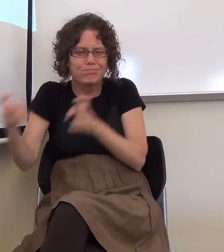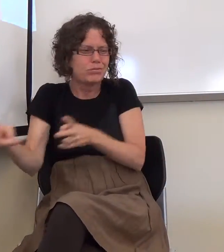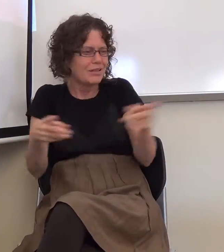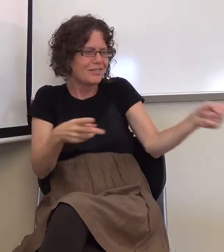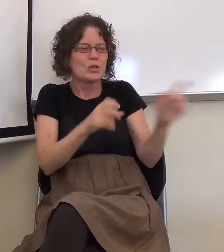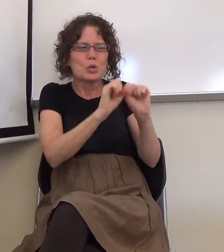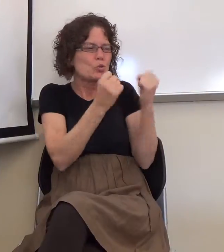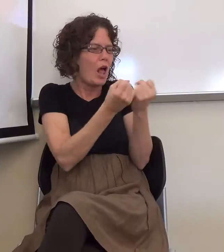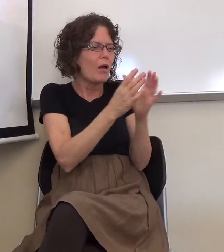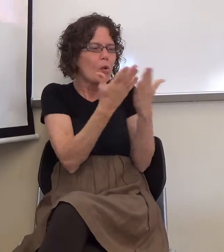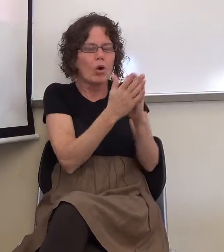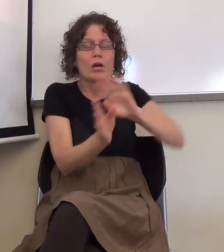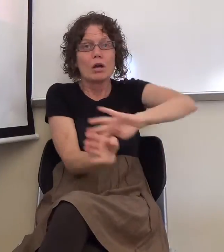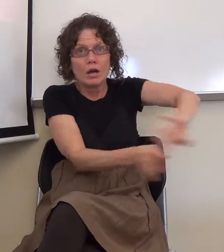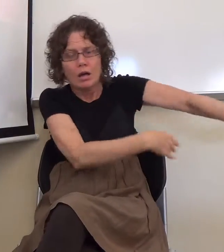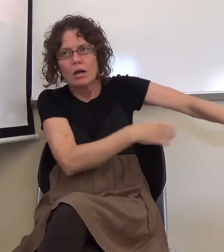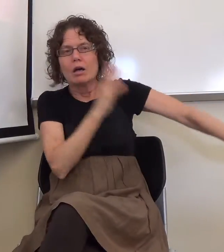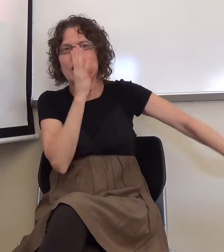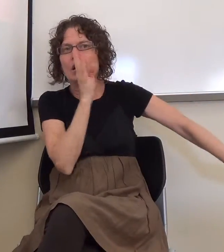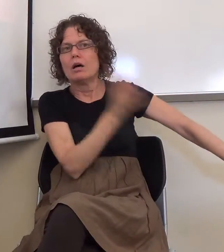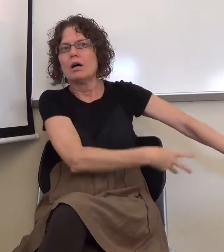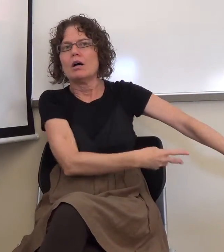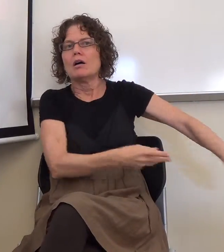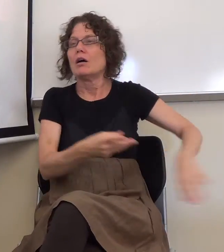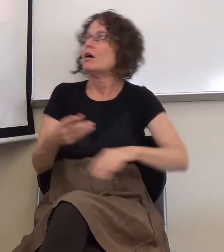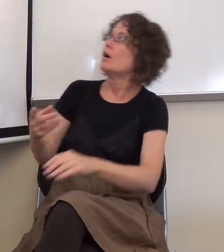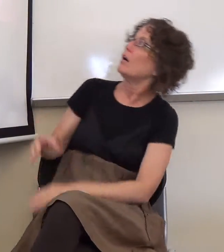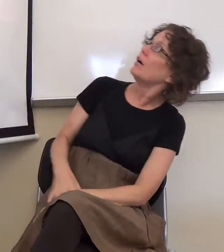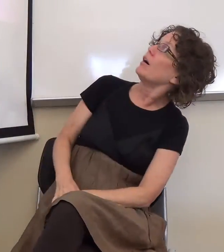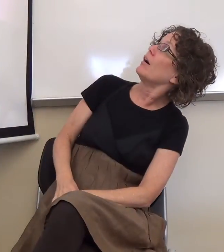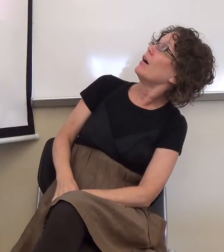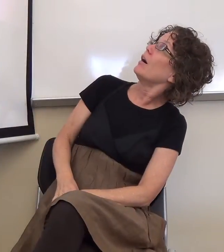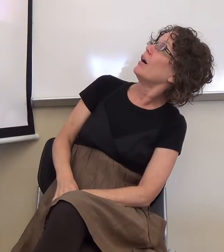text. But if we do this, if a word is broken